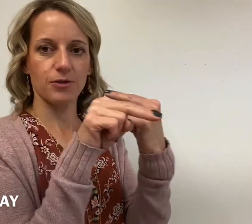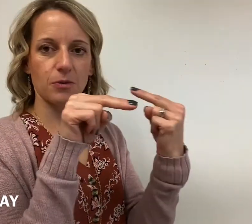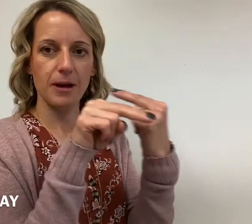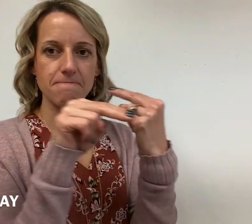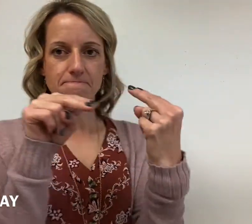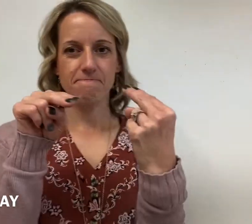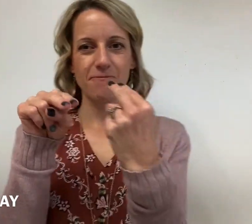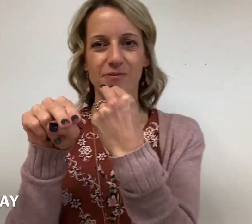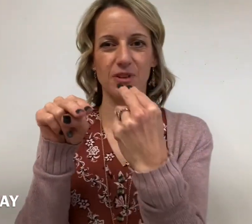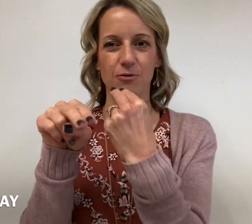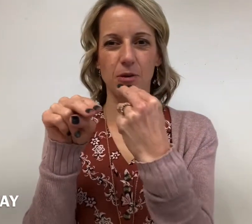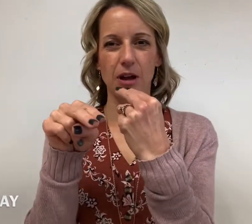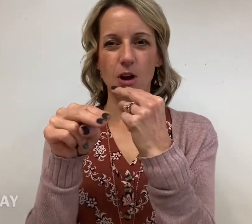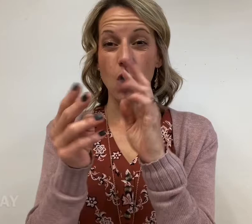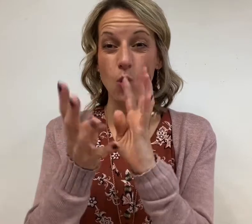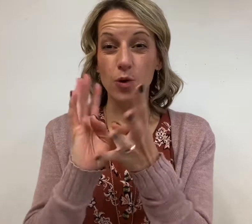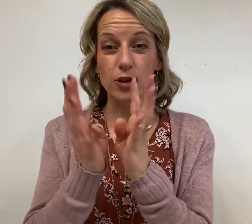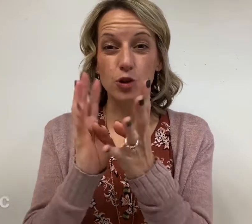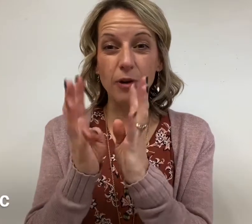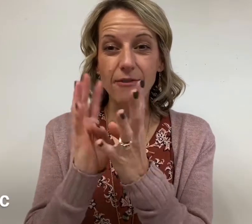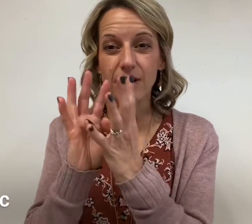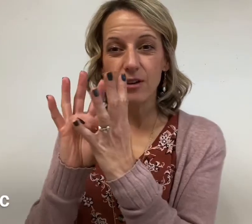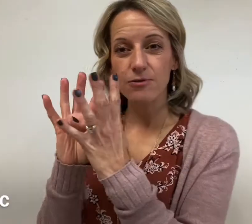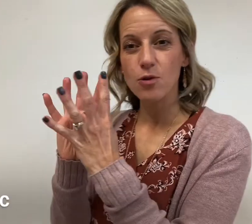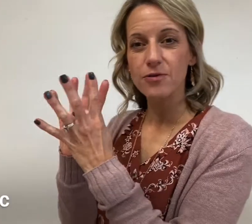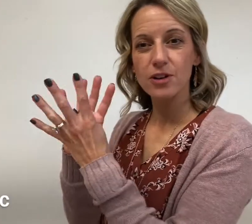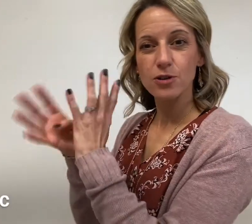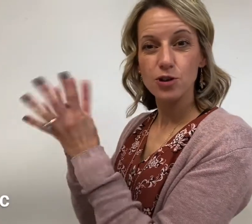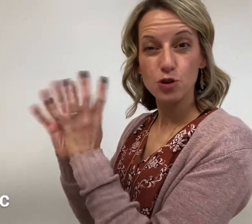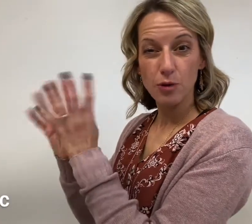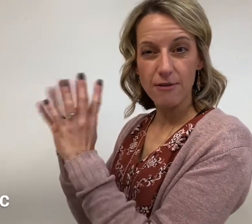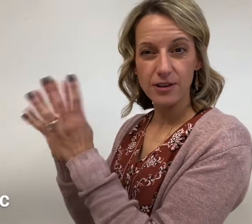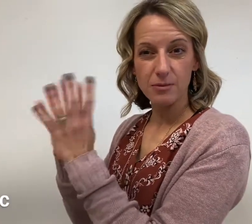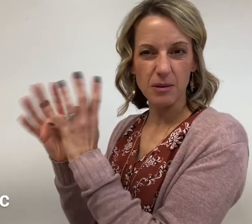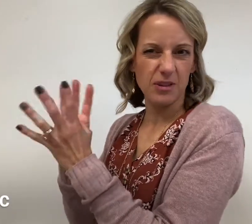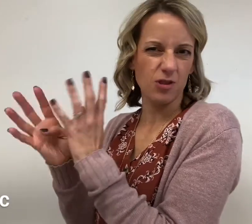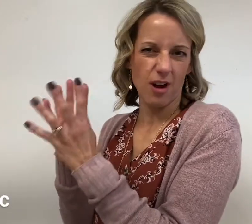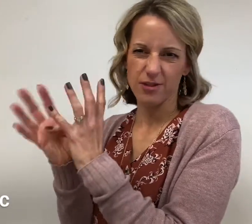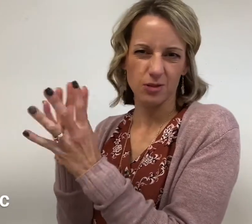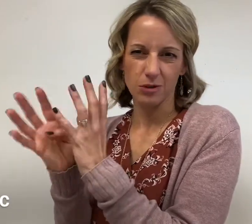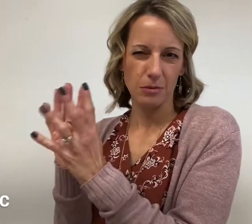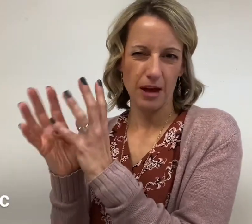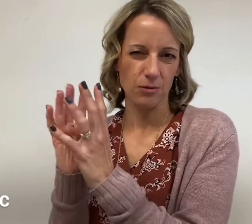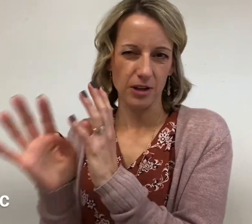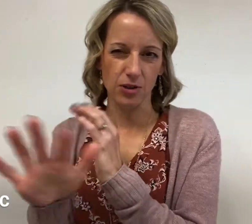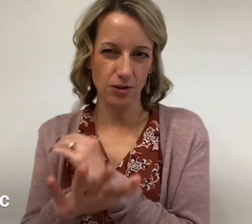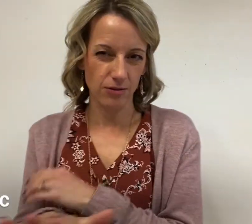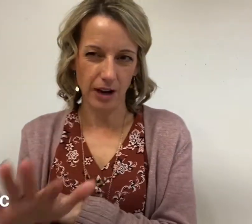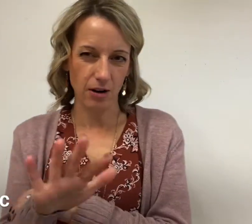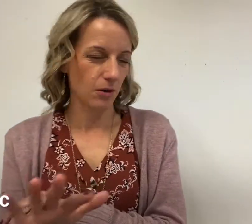freeway, or the traffic, 4 fingers, traffic. Maybe the traffic's really bad in your area where you